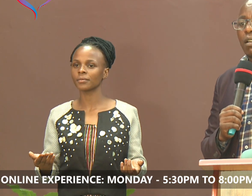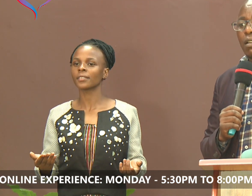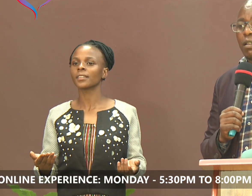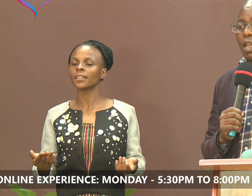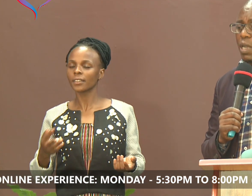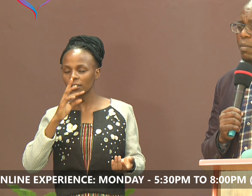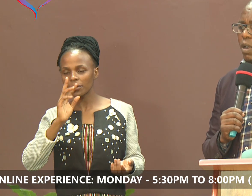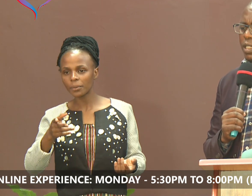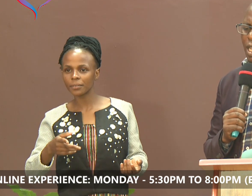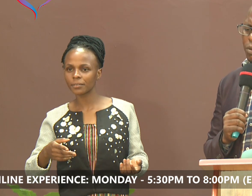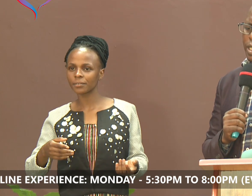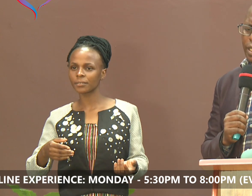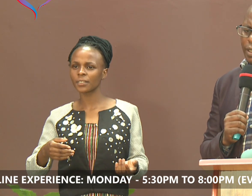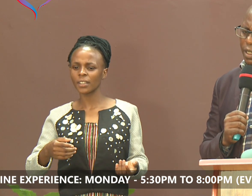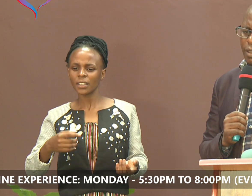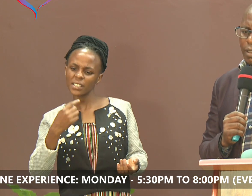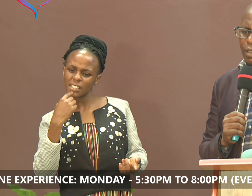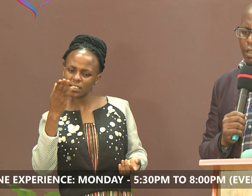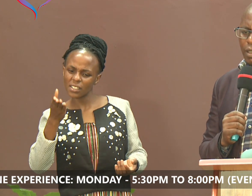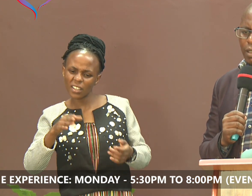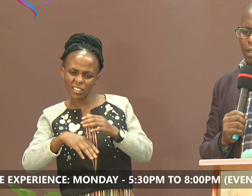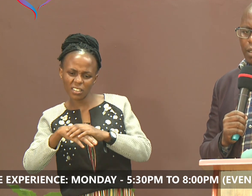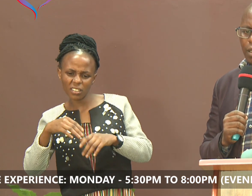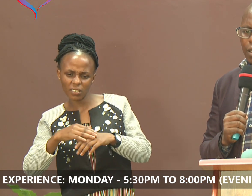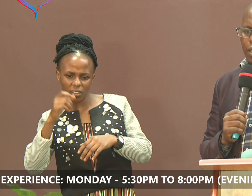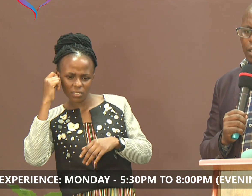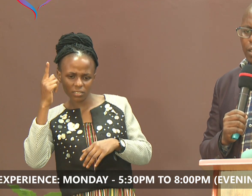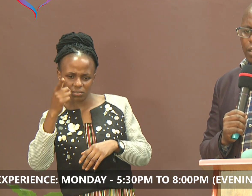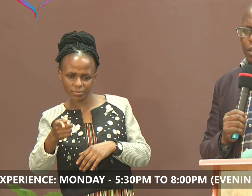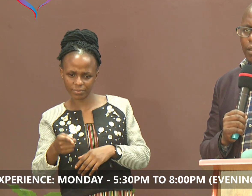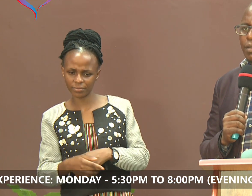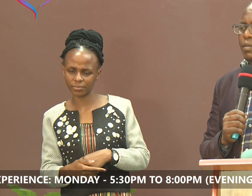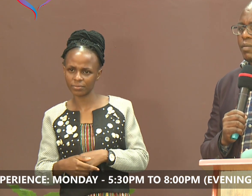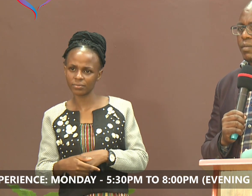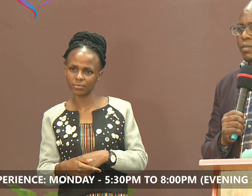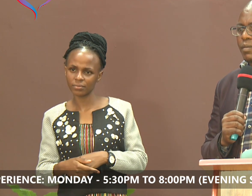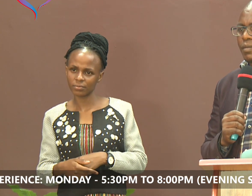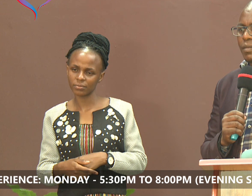Amudiza. Amugamba wali saakutegedde. Said, I didn't understand you here.